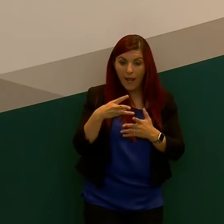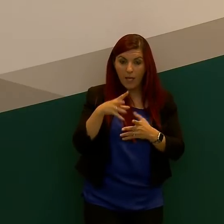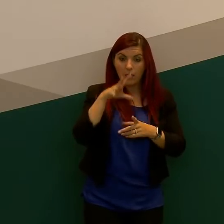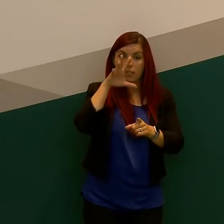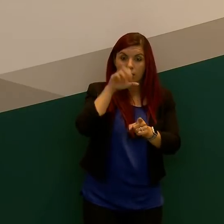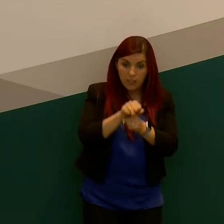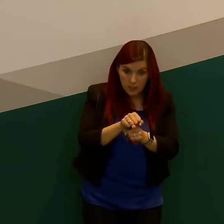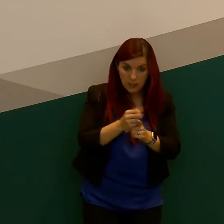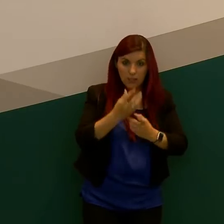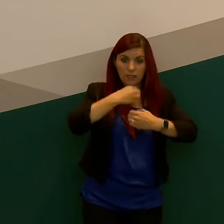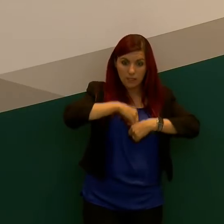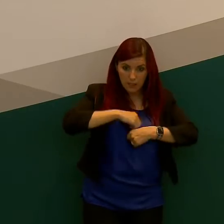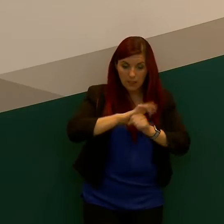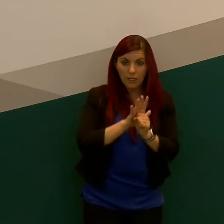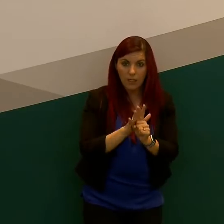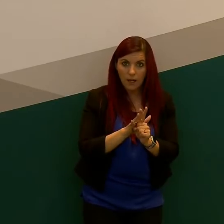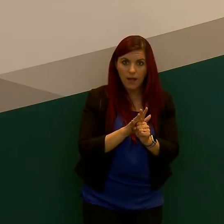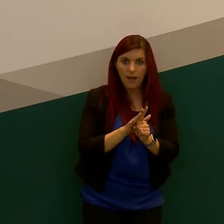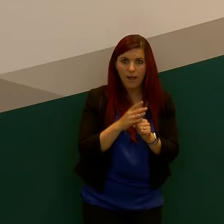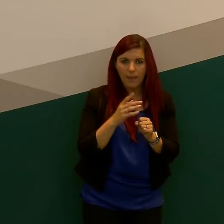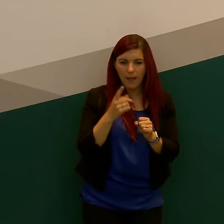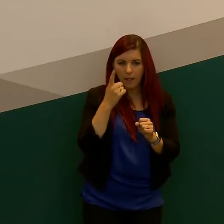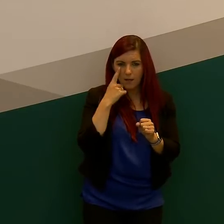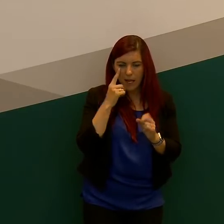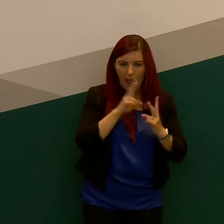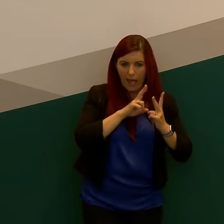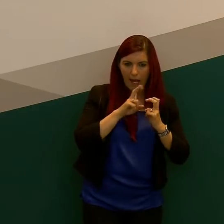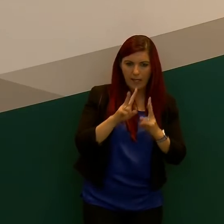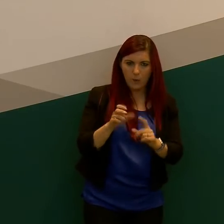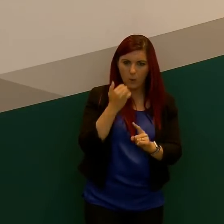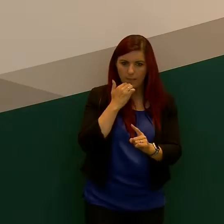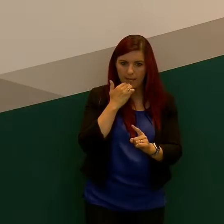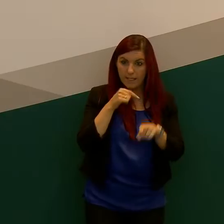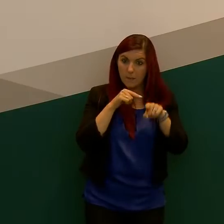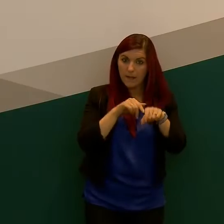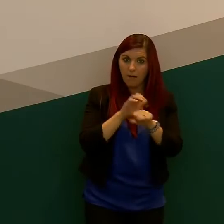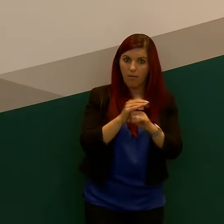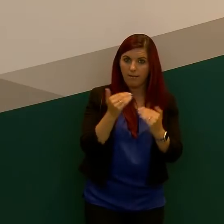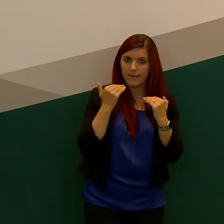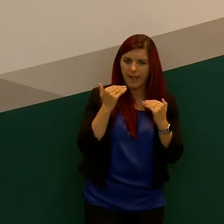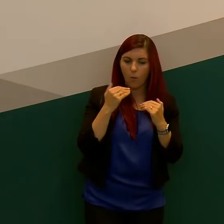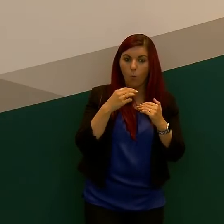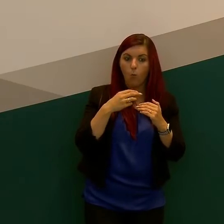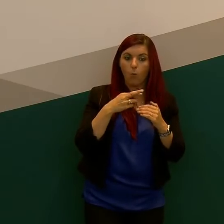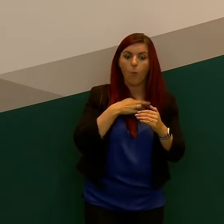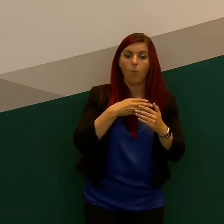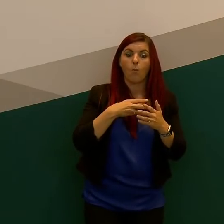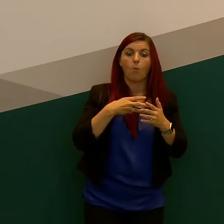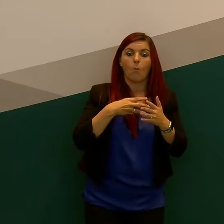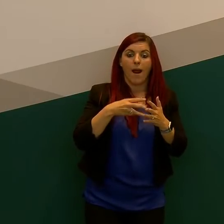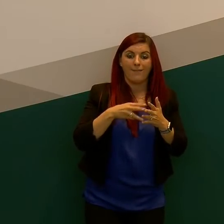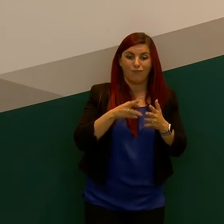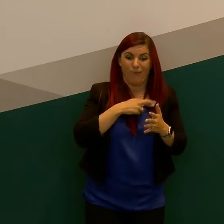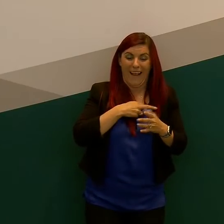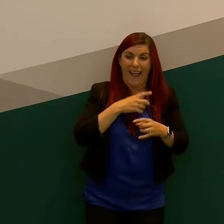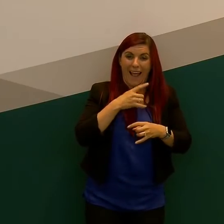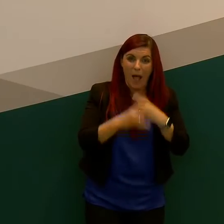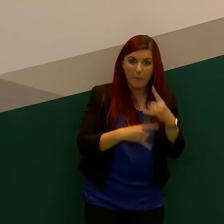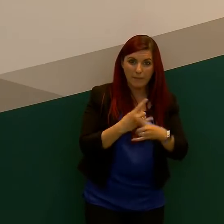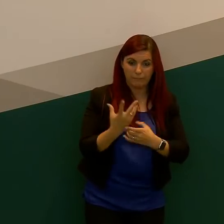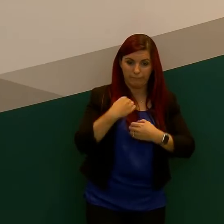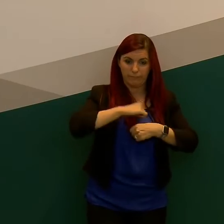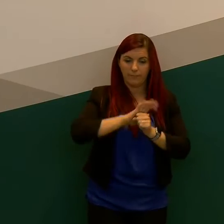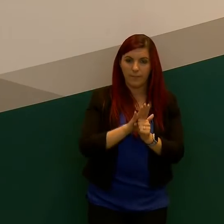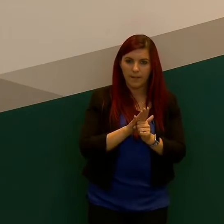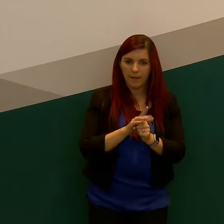actually occurring and analyse those according to the date in which they occur. And I've said this before in these conferences, that we look very, very